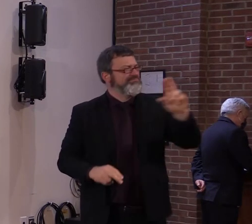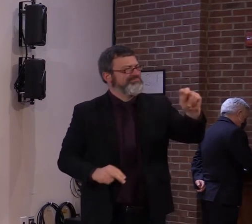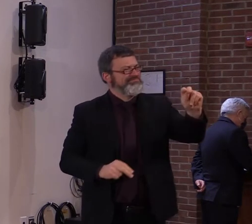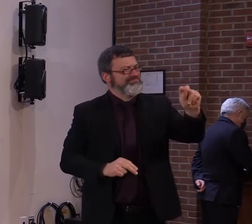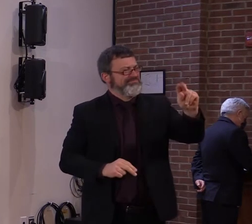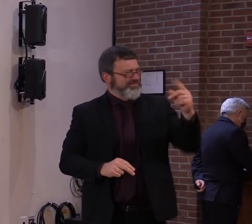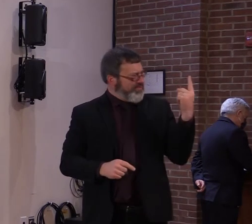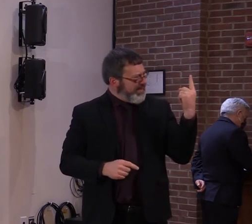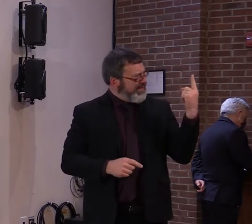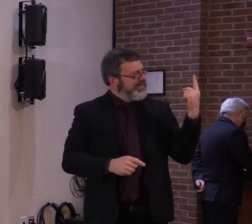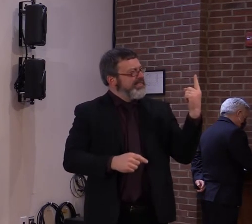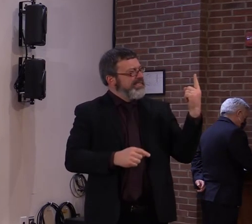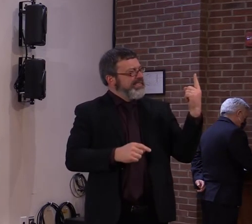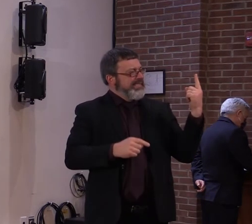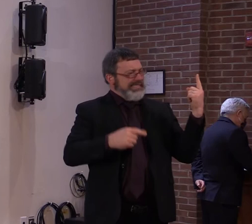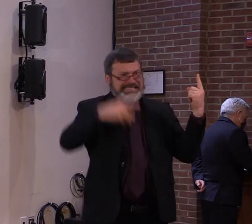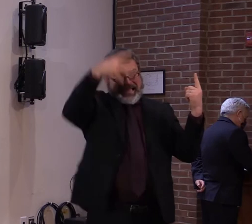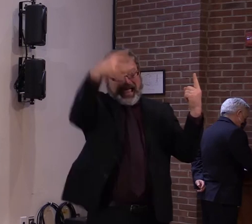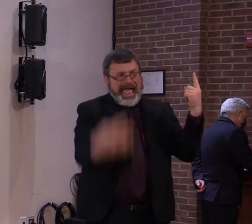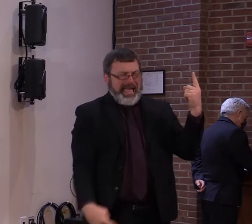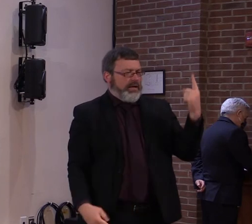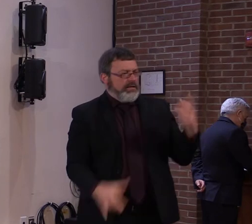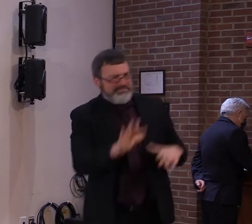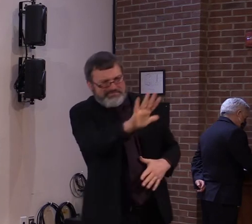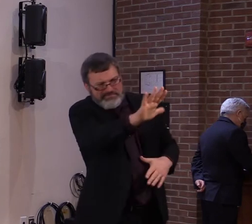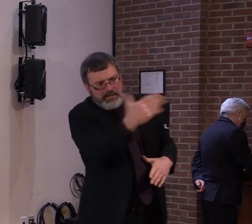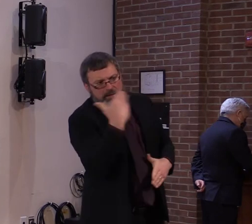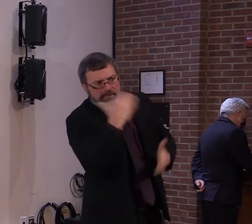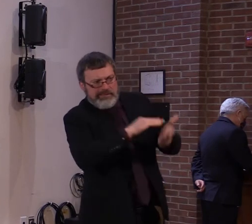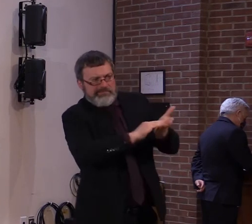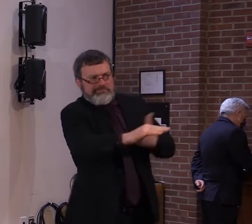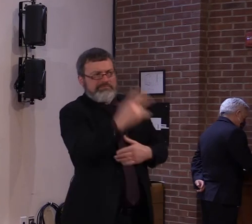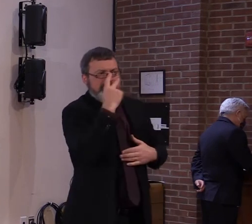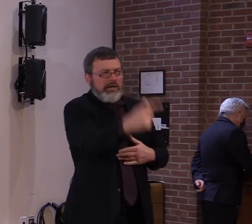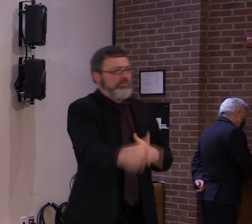thanks for the question. Olivia, WCAS.